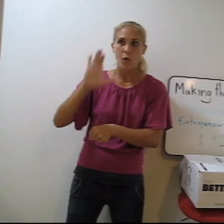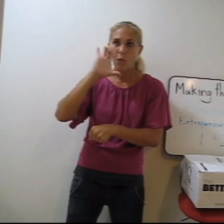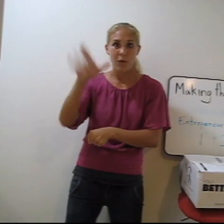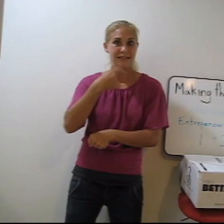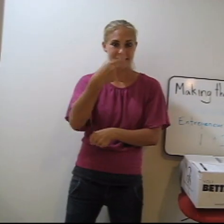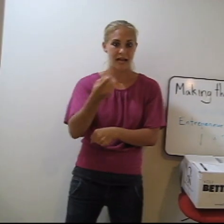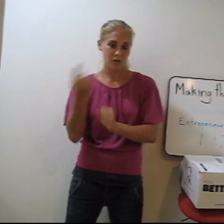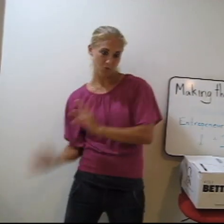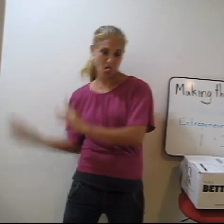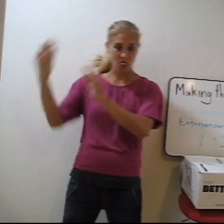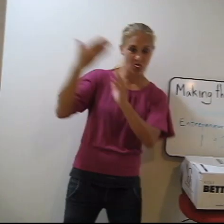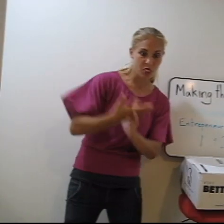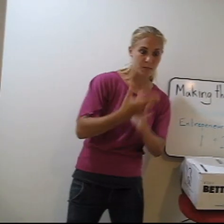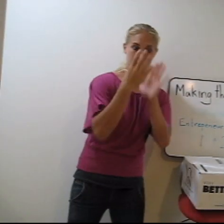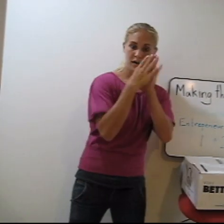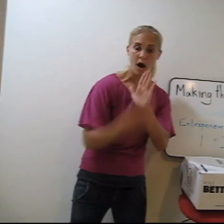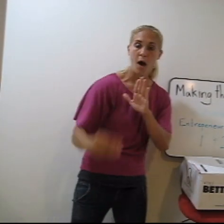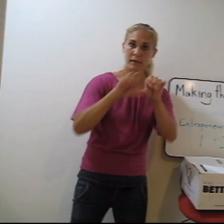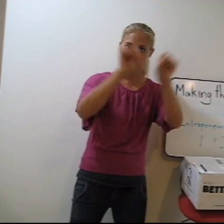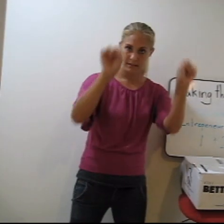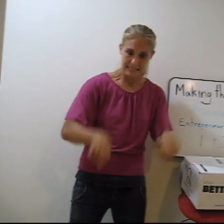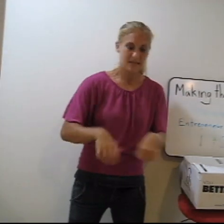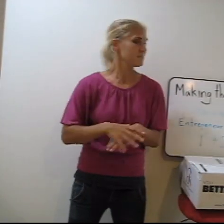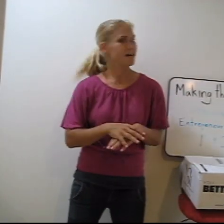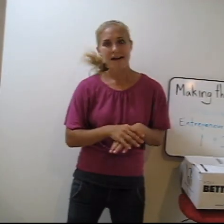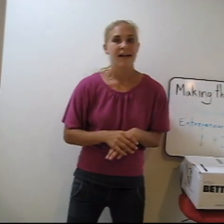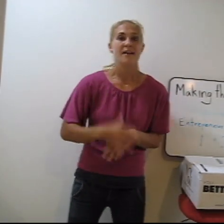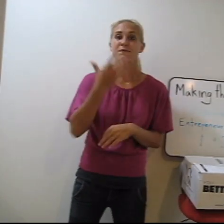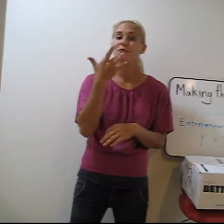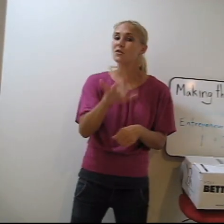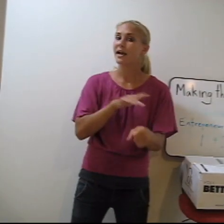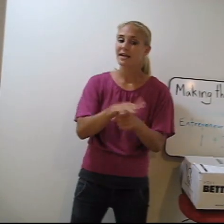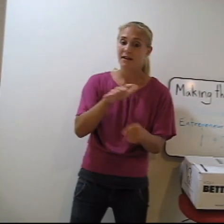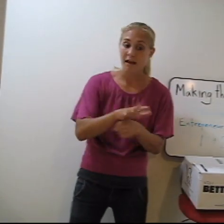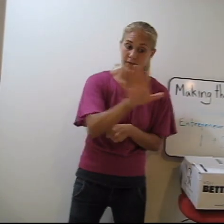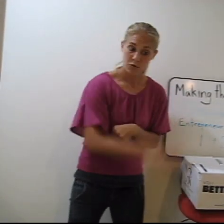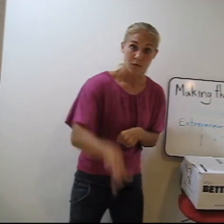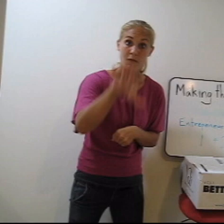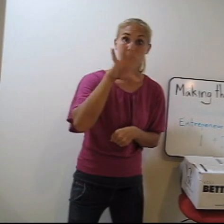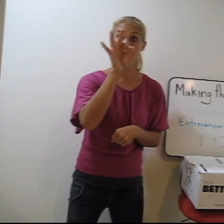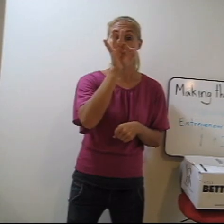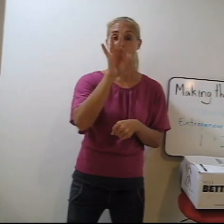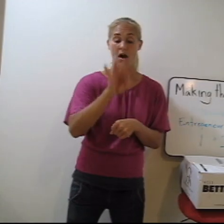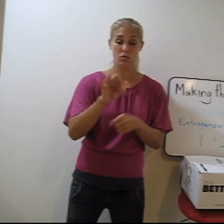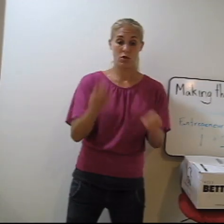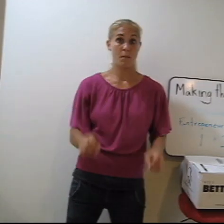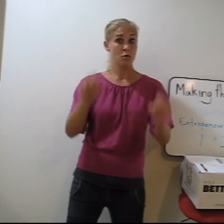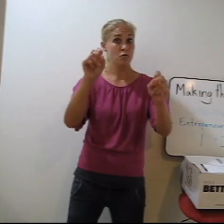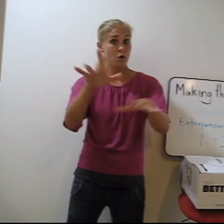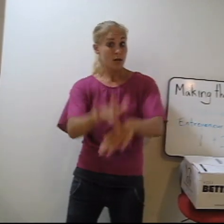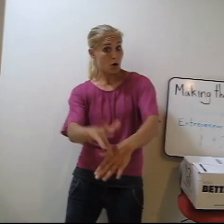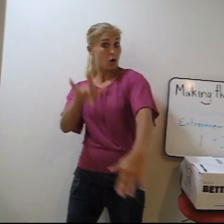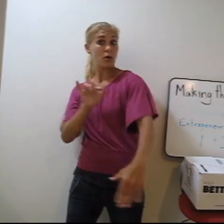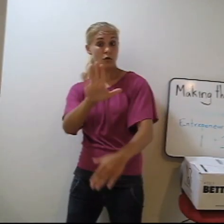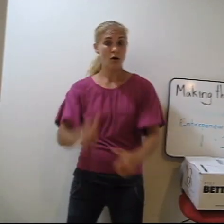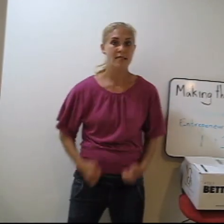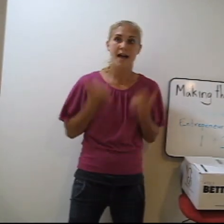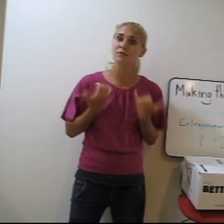leveraged duplication. Hey, even if you're lucky enough to have found this opportunity early in your professional life, you will still be inclined to do it